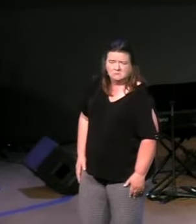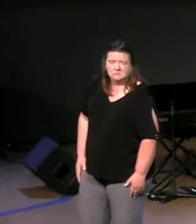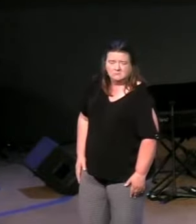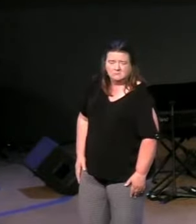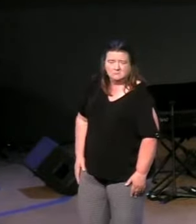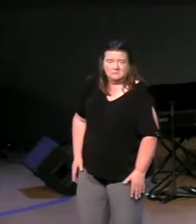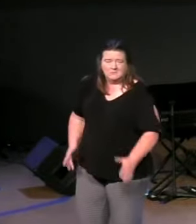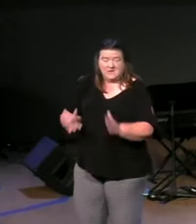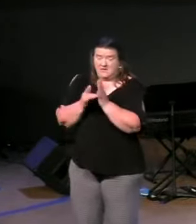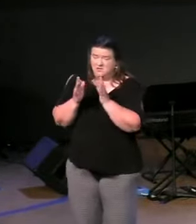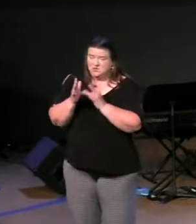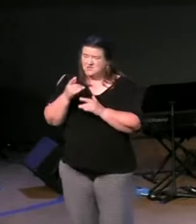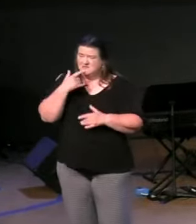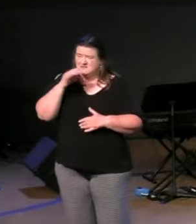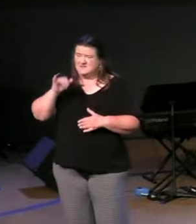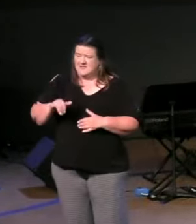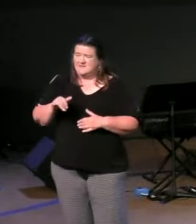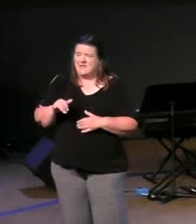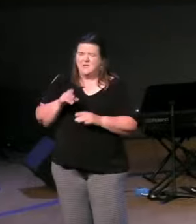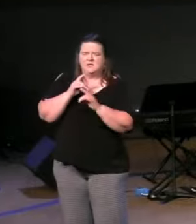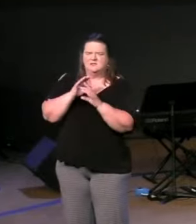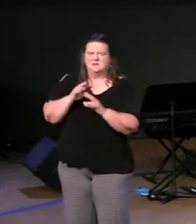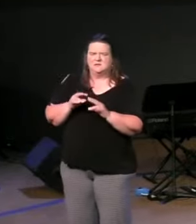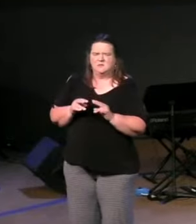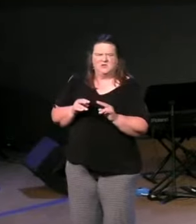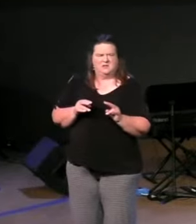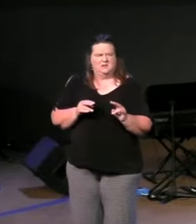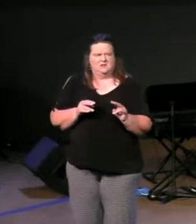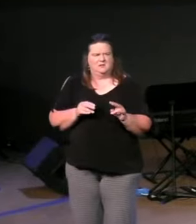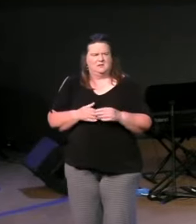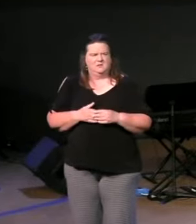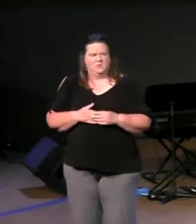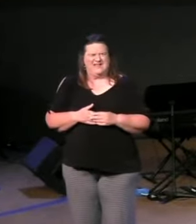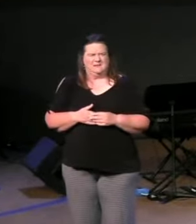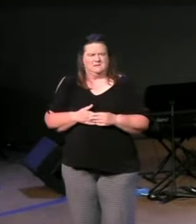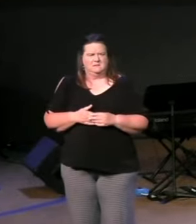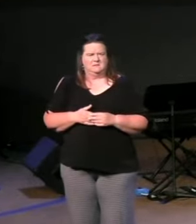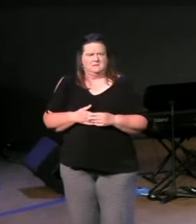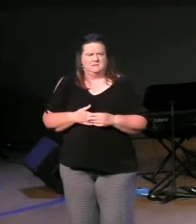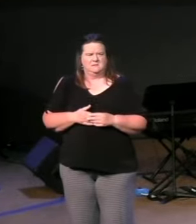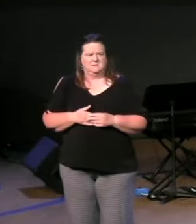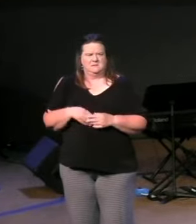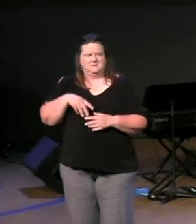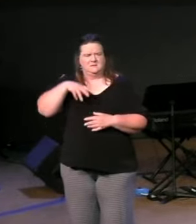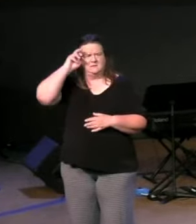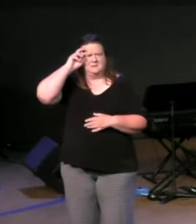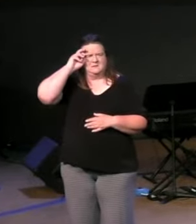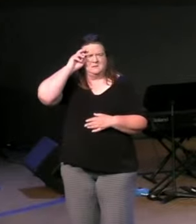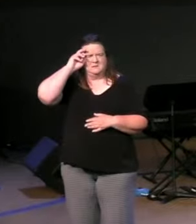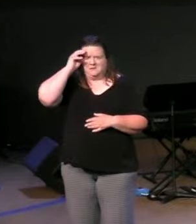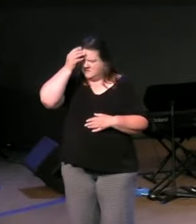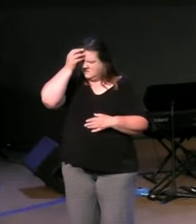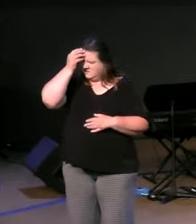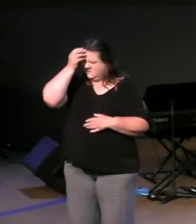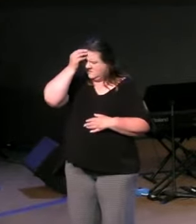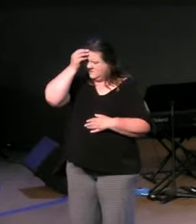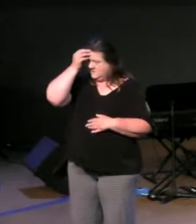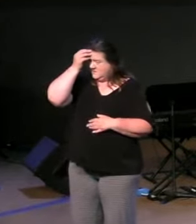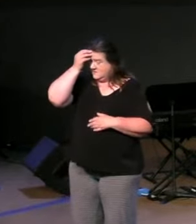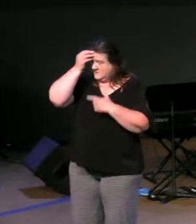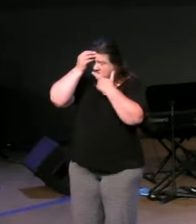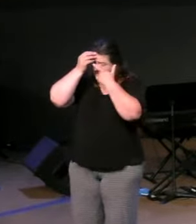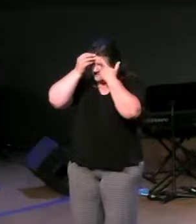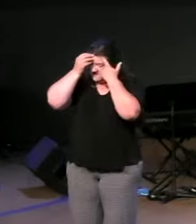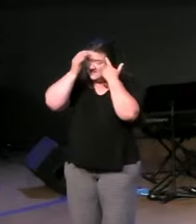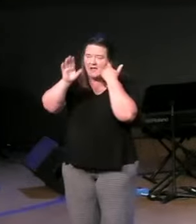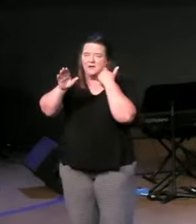Right after Jesus says this, the disciples just look at him like, what? Super confused. Now, let's pause for a